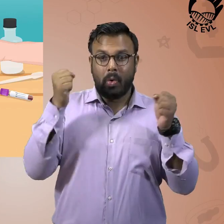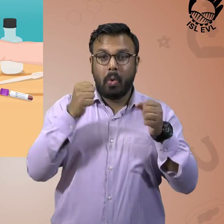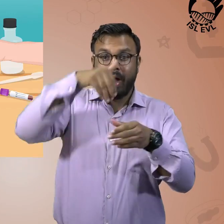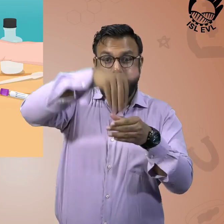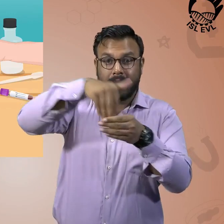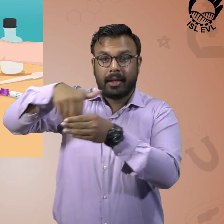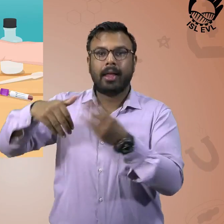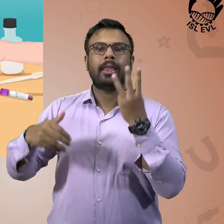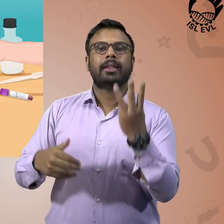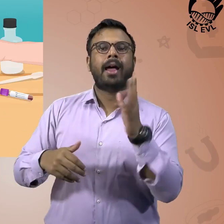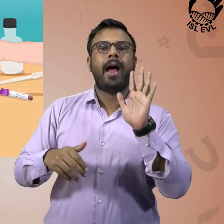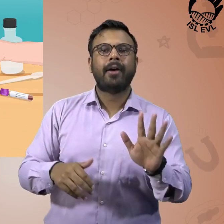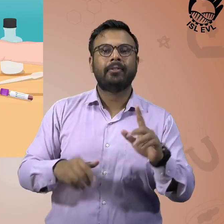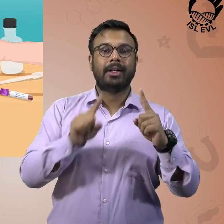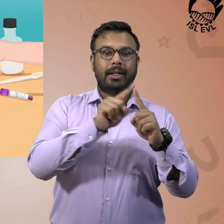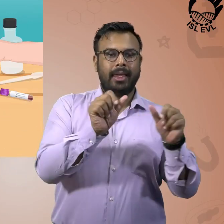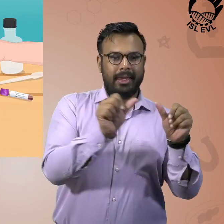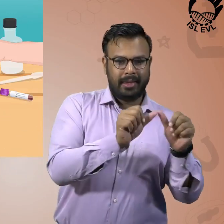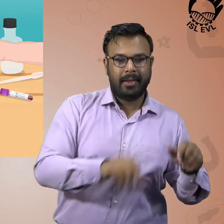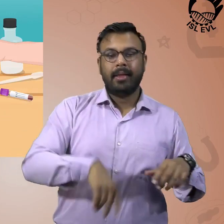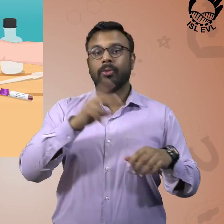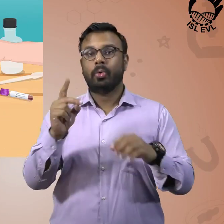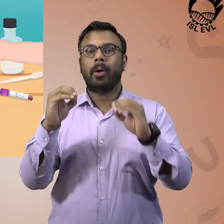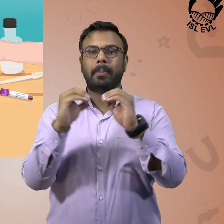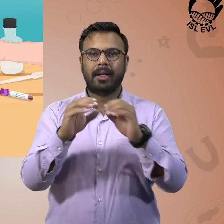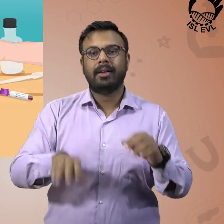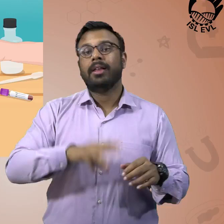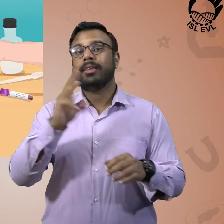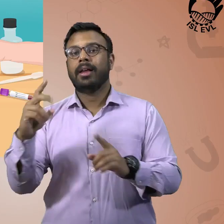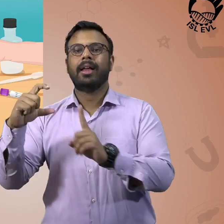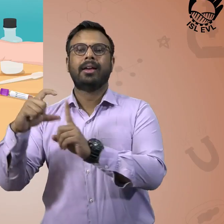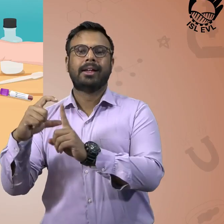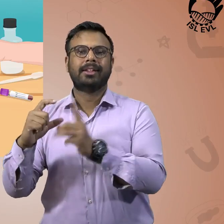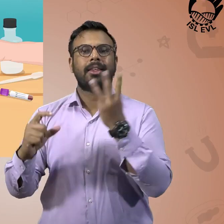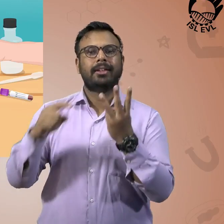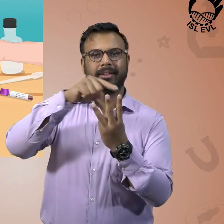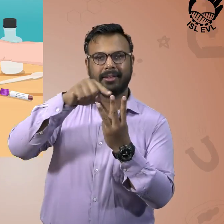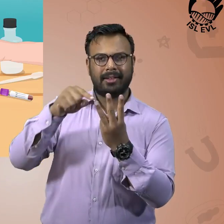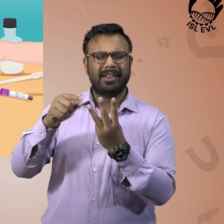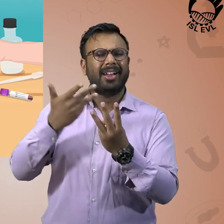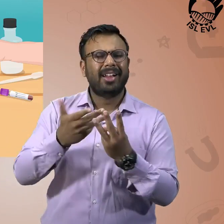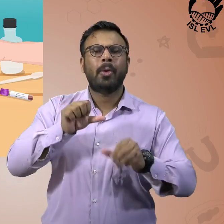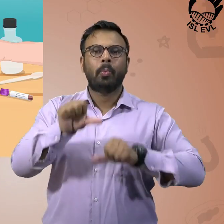anti-B, and the monoclonal D. Let us understand the procedure.